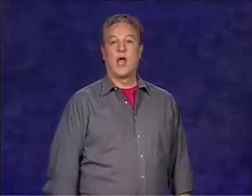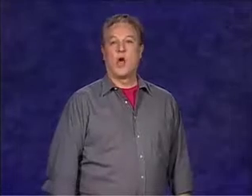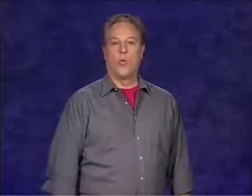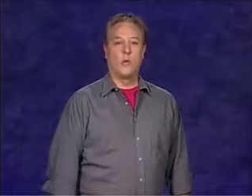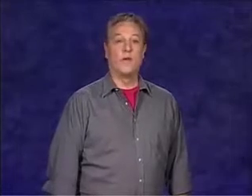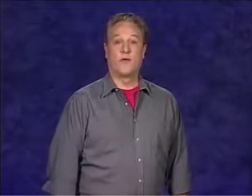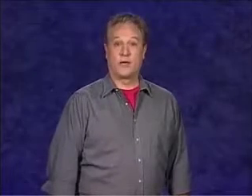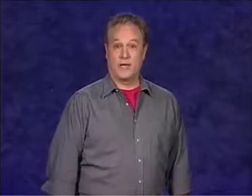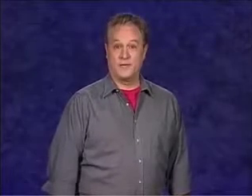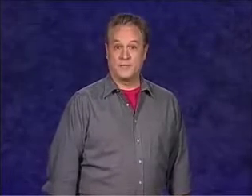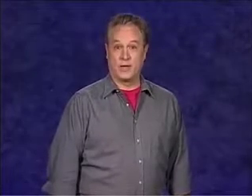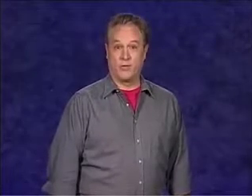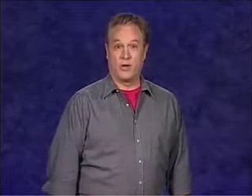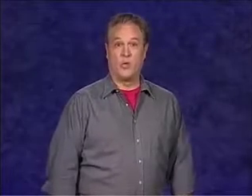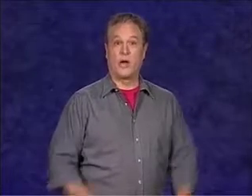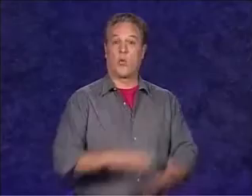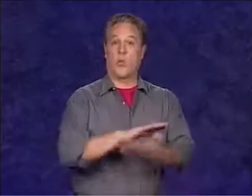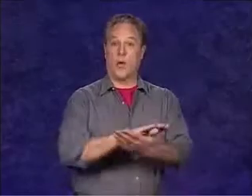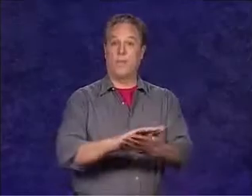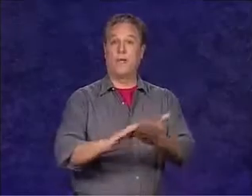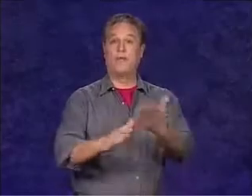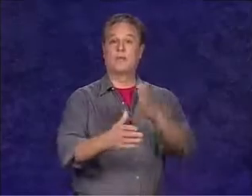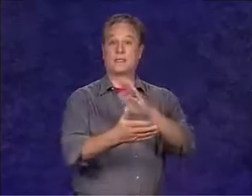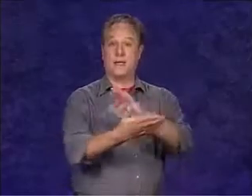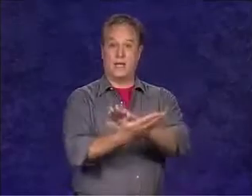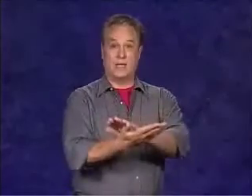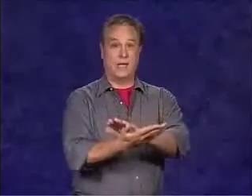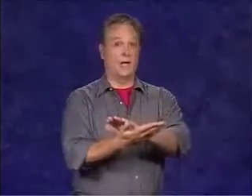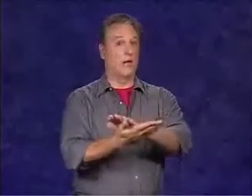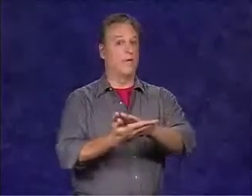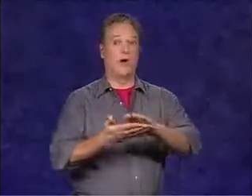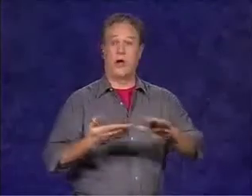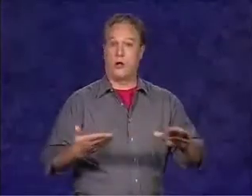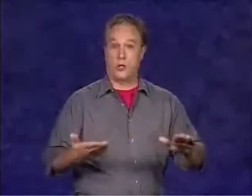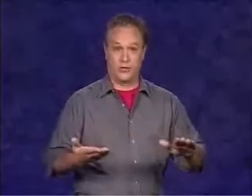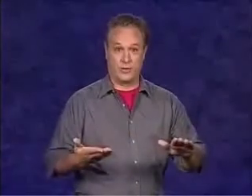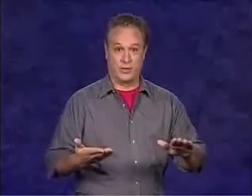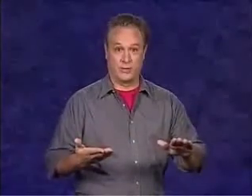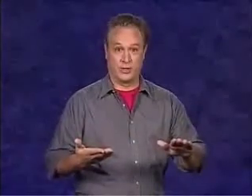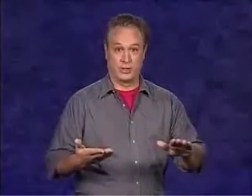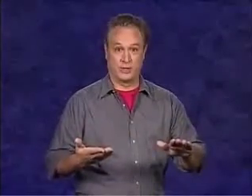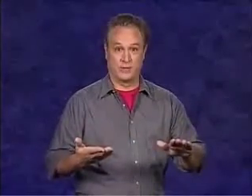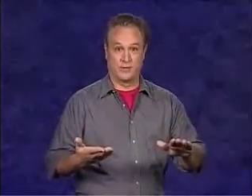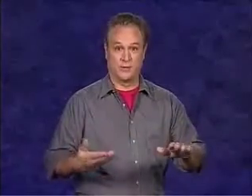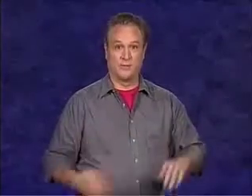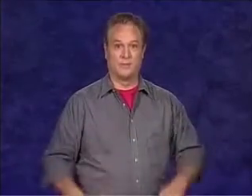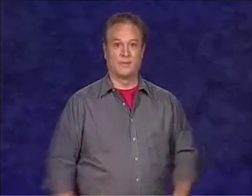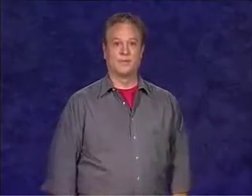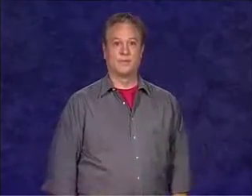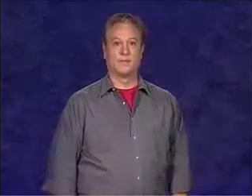When we forgive someone, we are wiping the slate clean of all her transgressions.